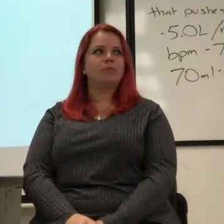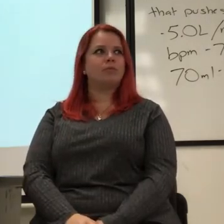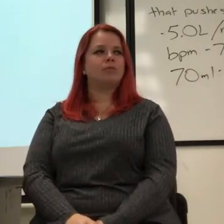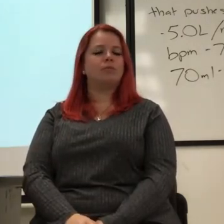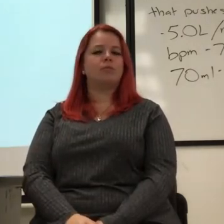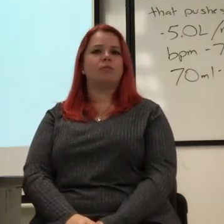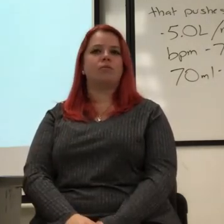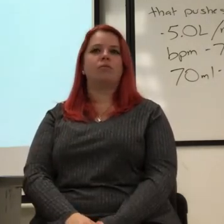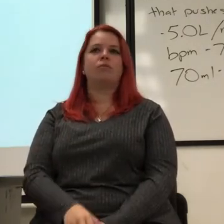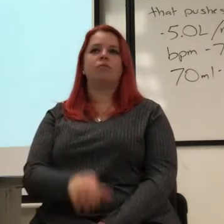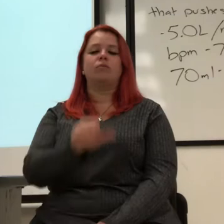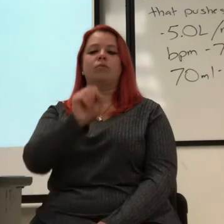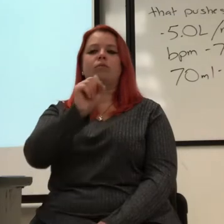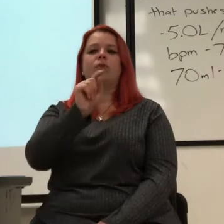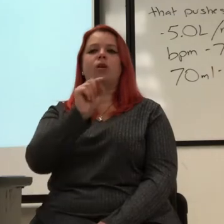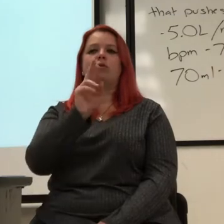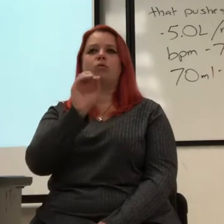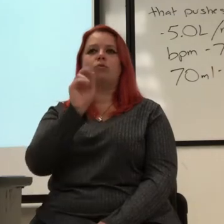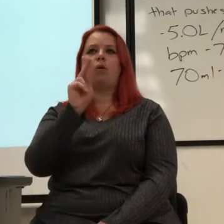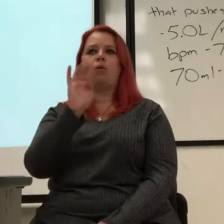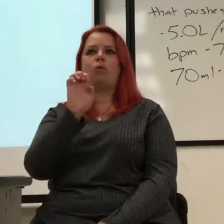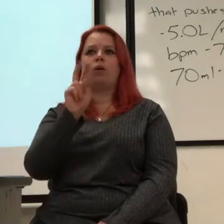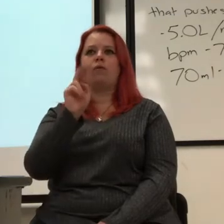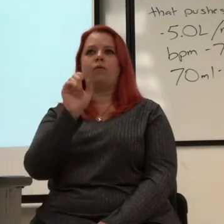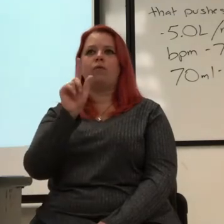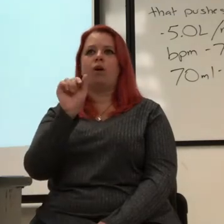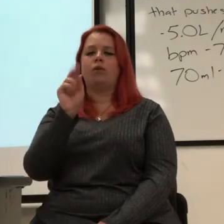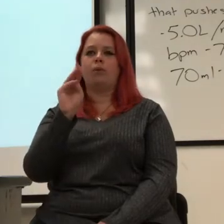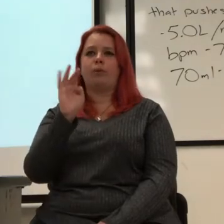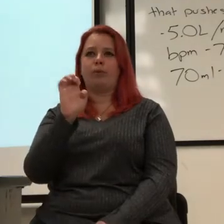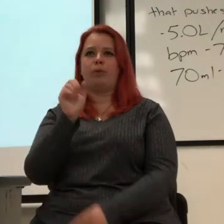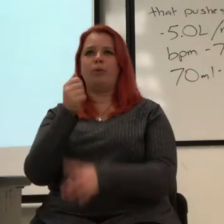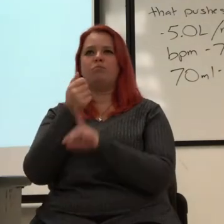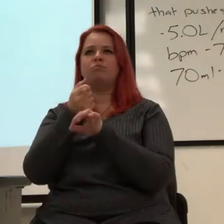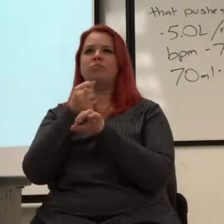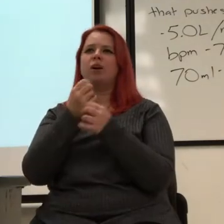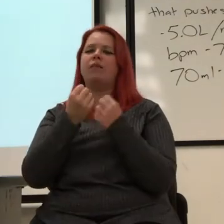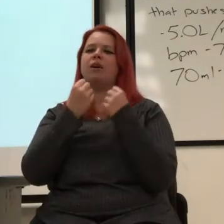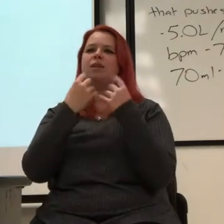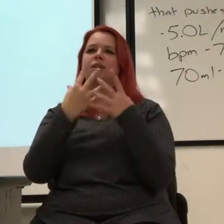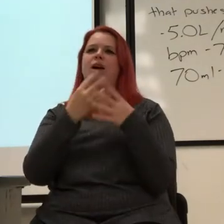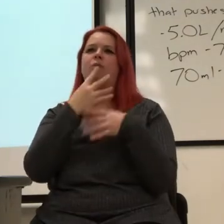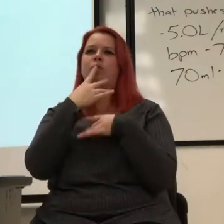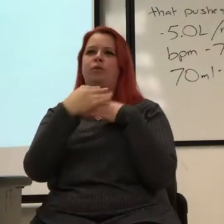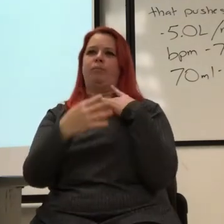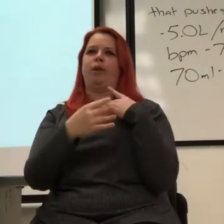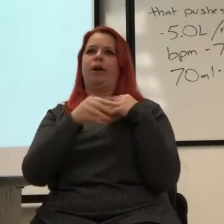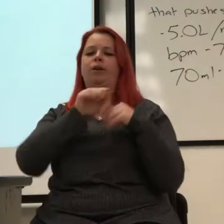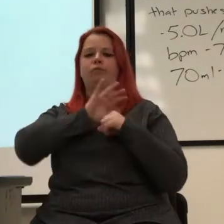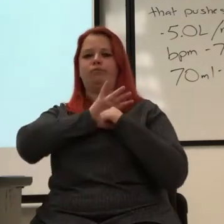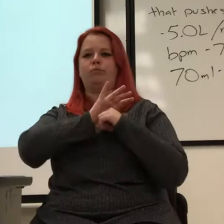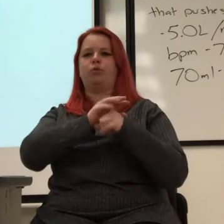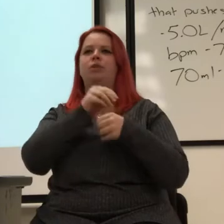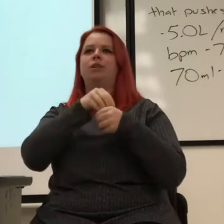The stroke volume is basically how much blood is ejected into the arteries per beat.